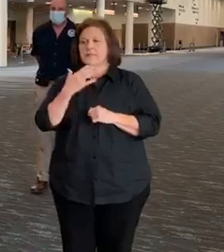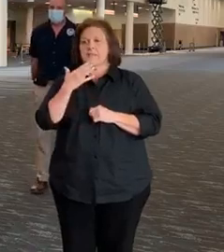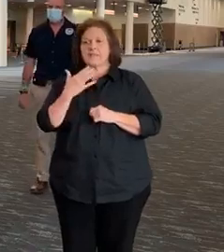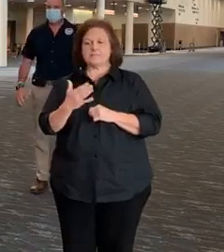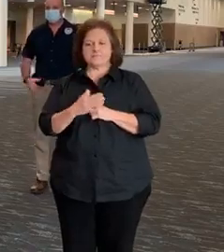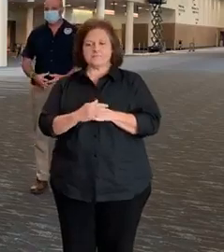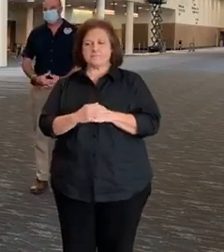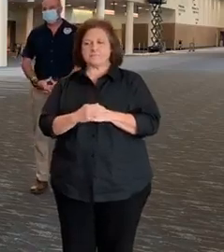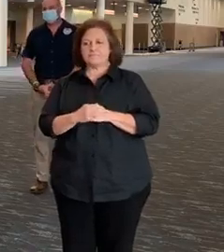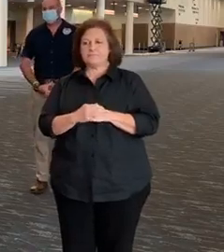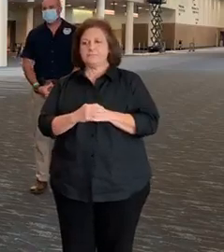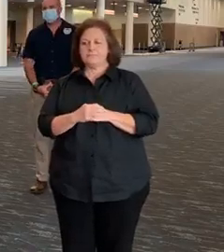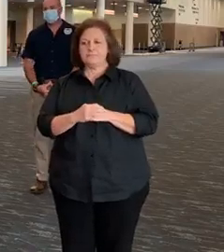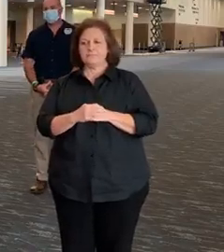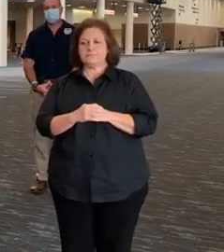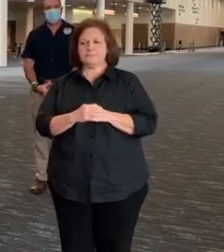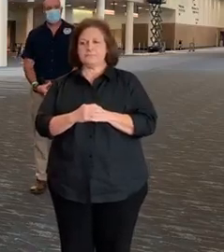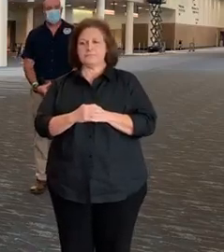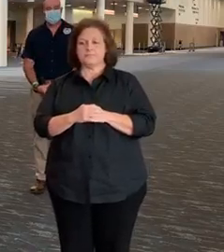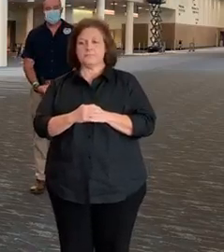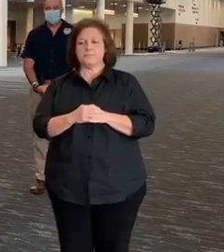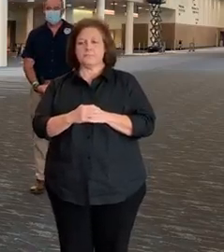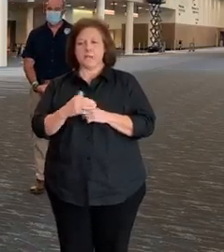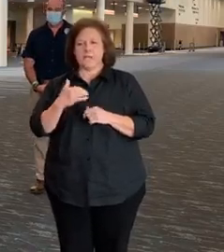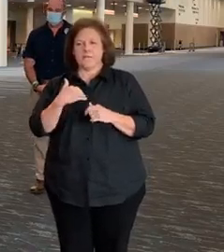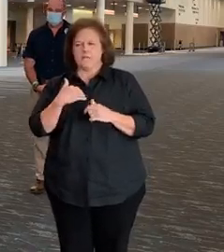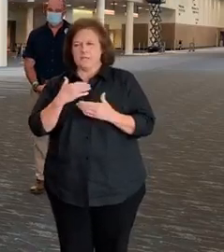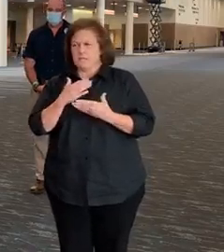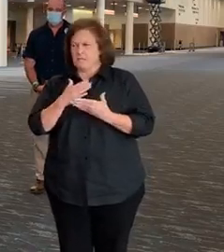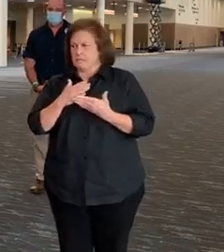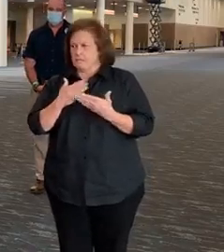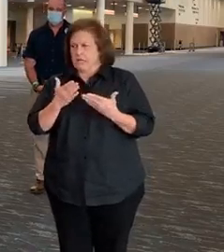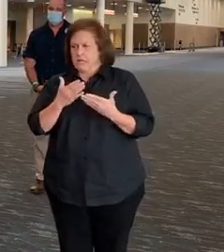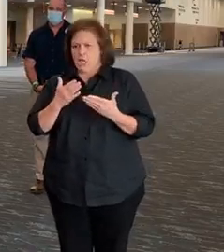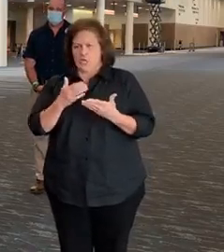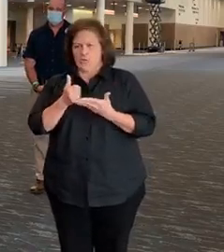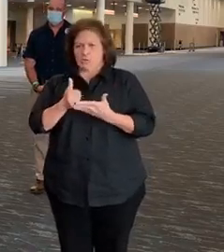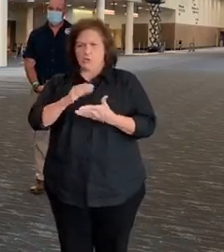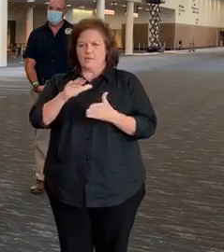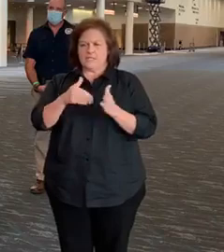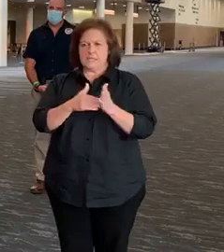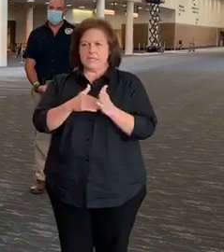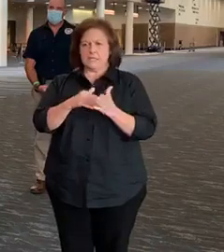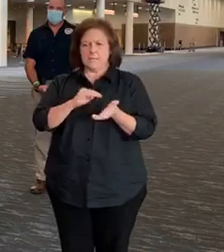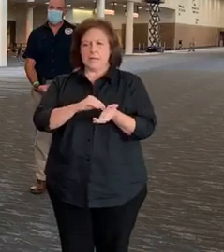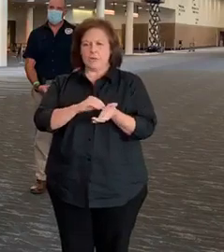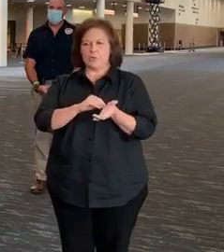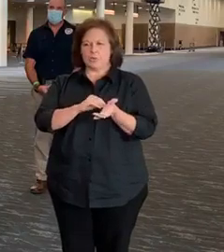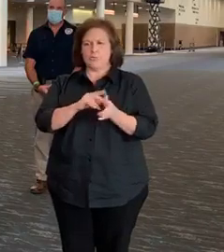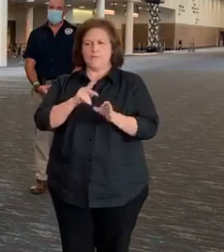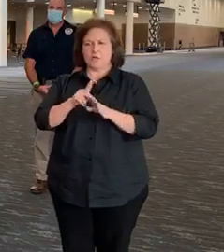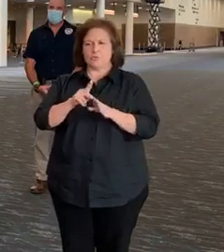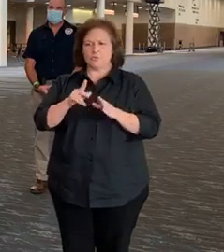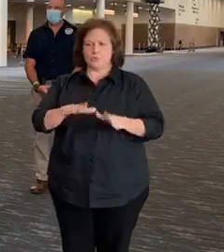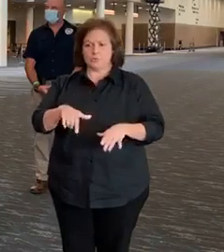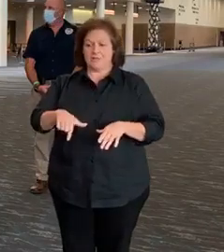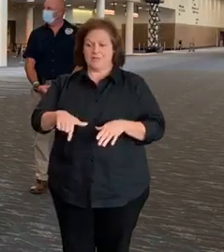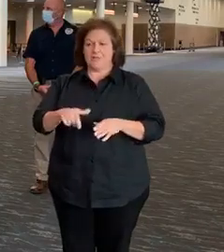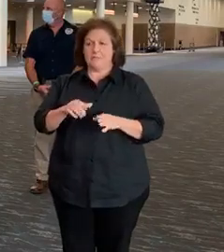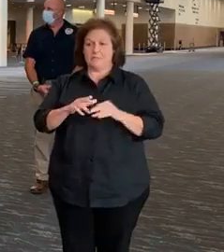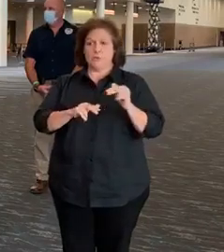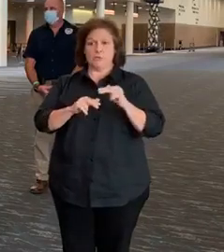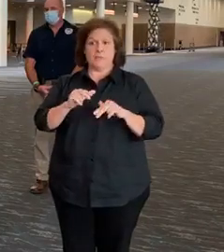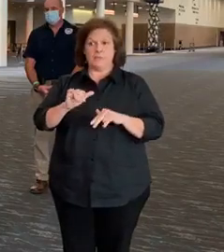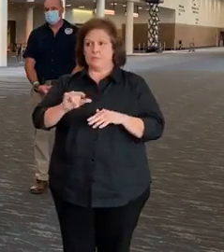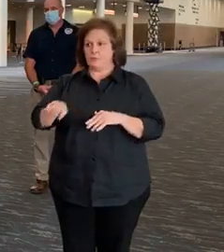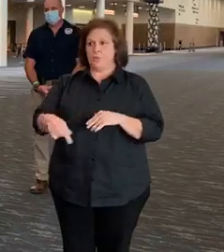Thanks, everybody. There are several of us here in the Resource Center today who are medical professionals in this building when it was